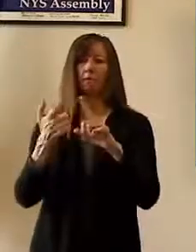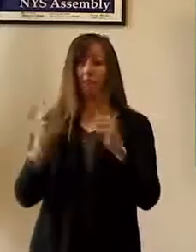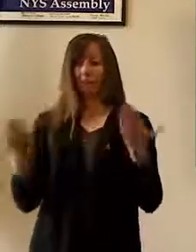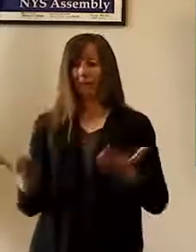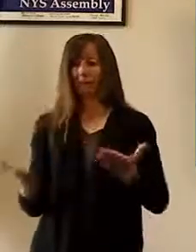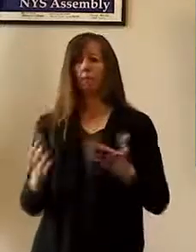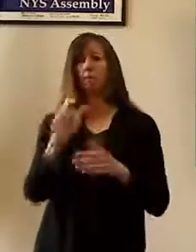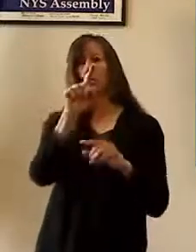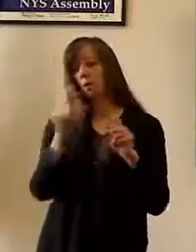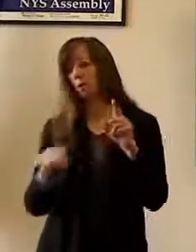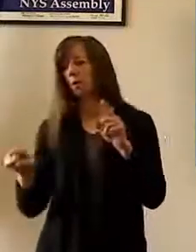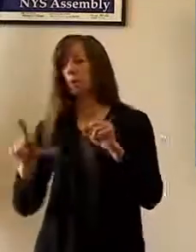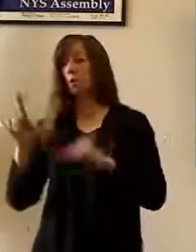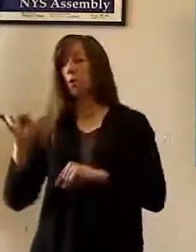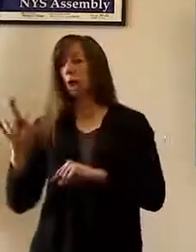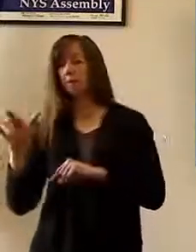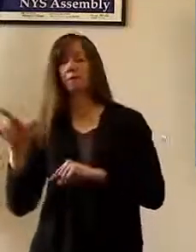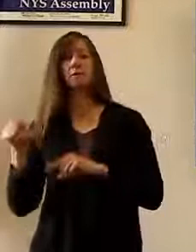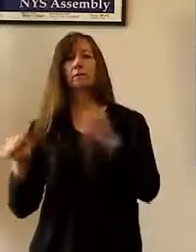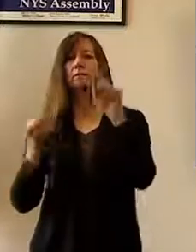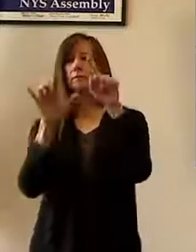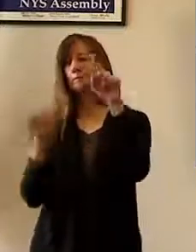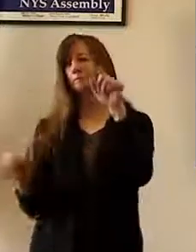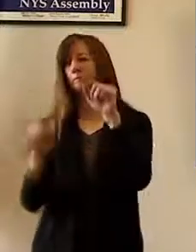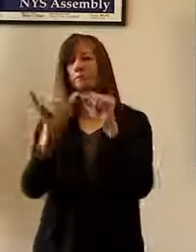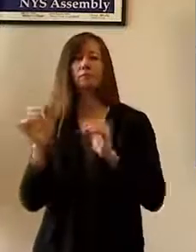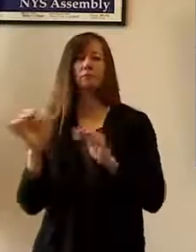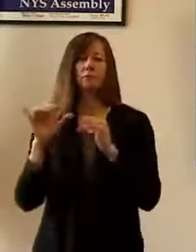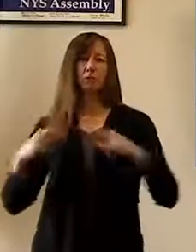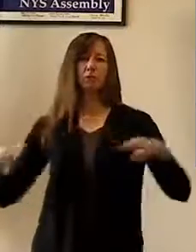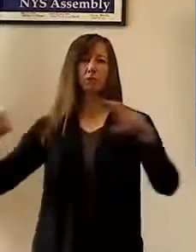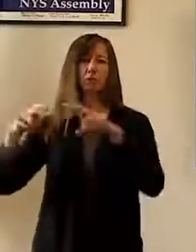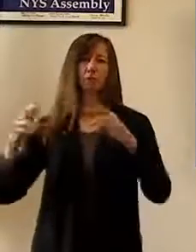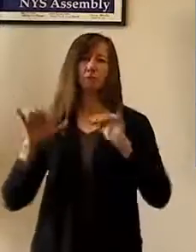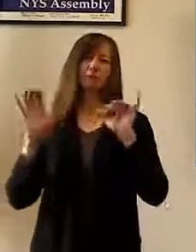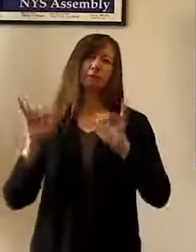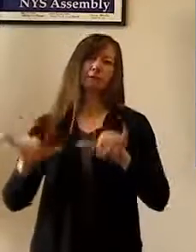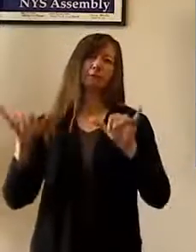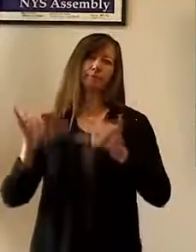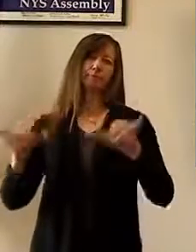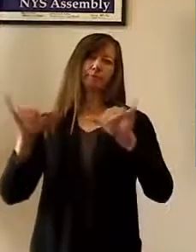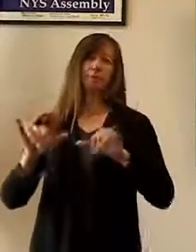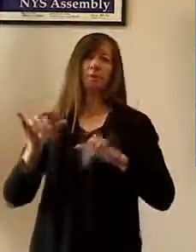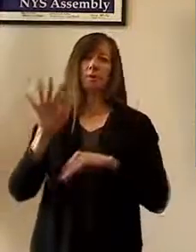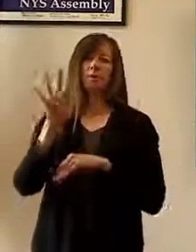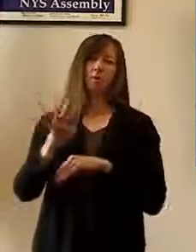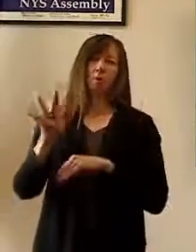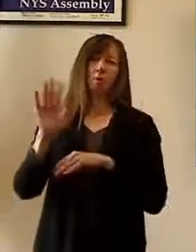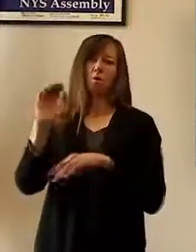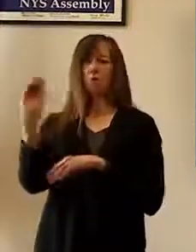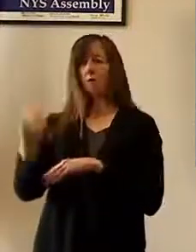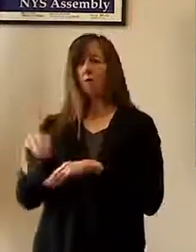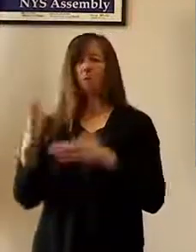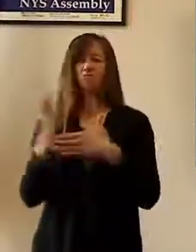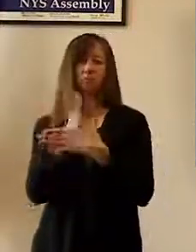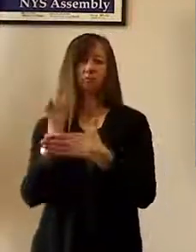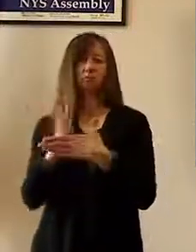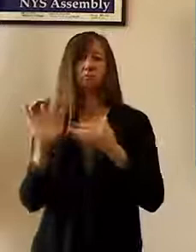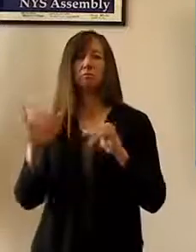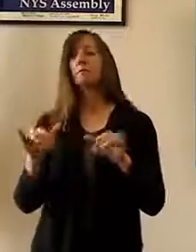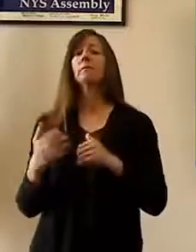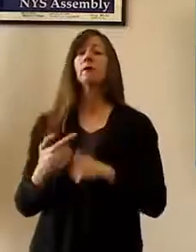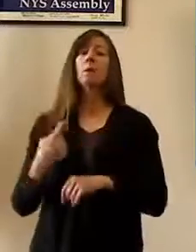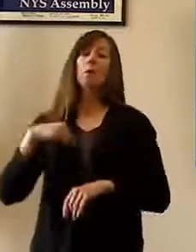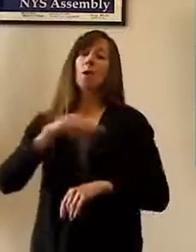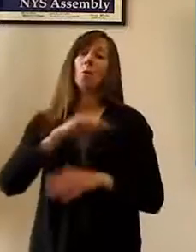been sort of plateaued in this particular area, and it's something obviously we want to be sensitive to. We want to be